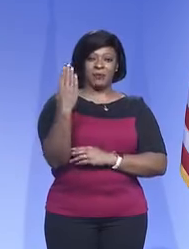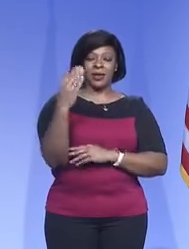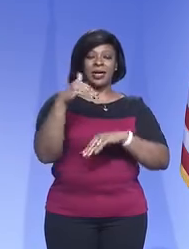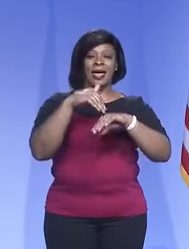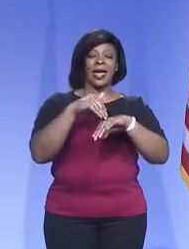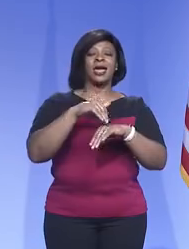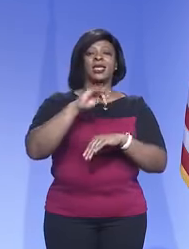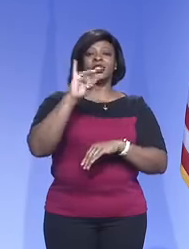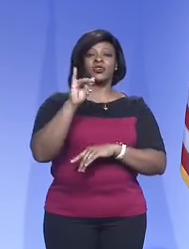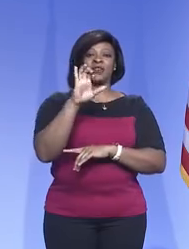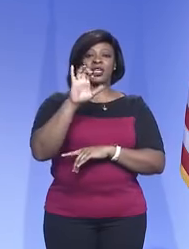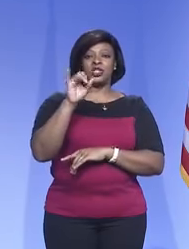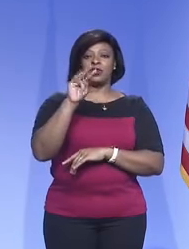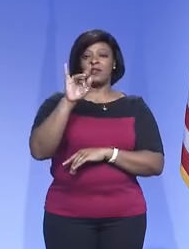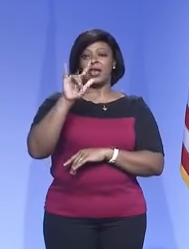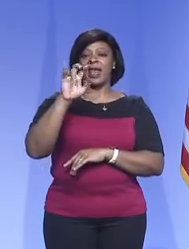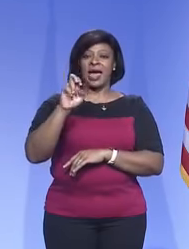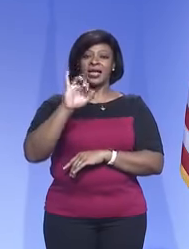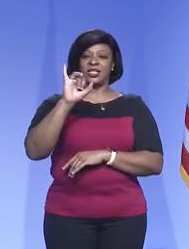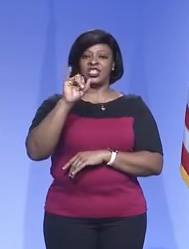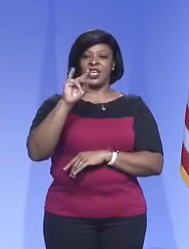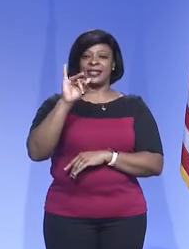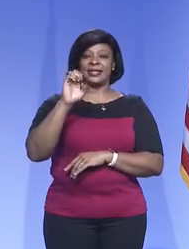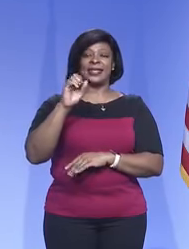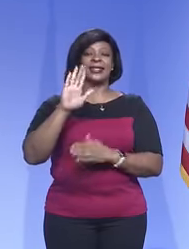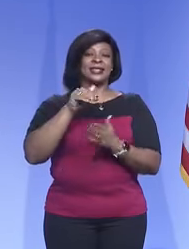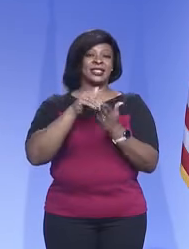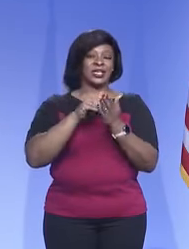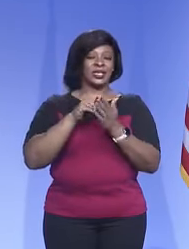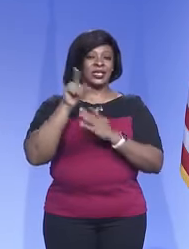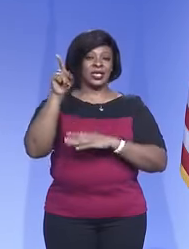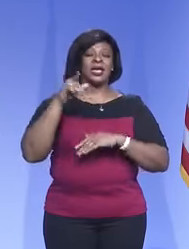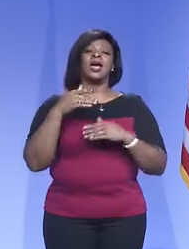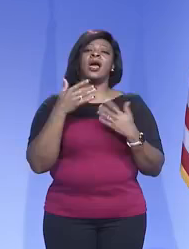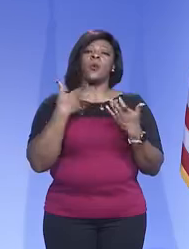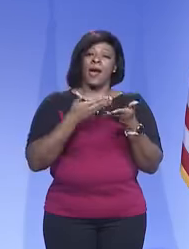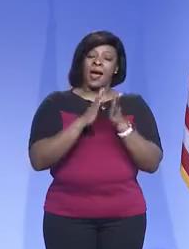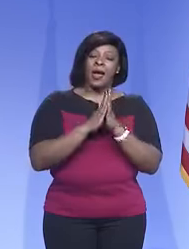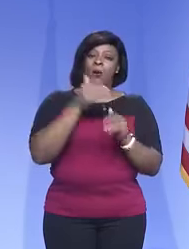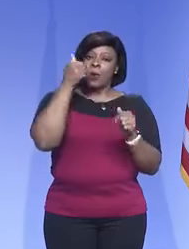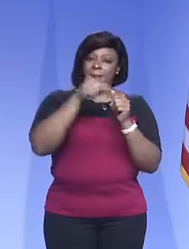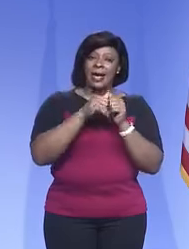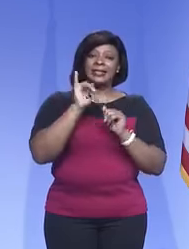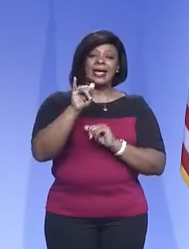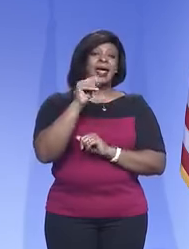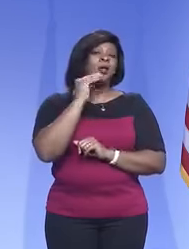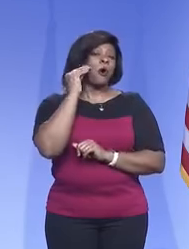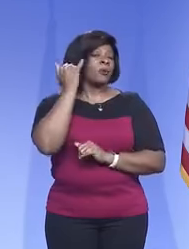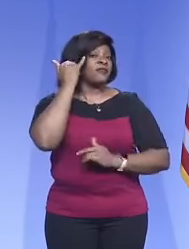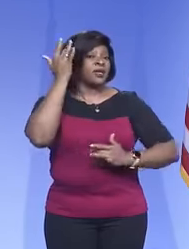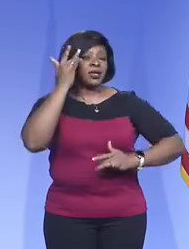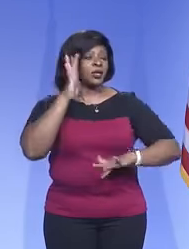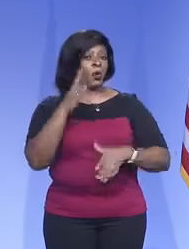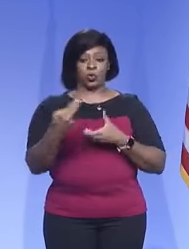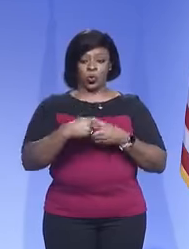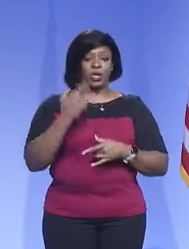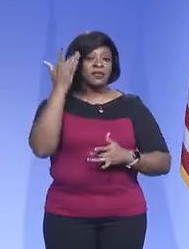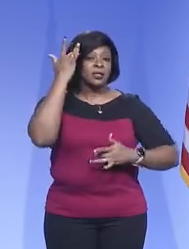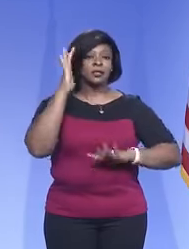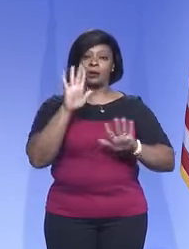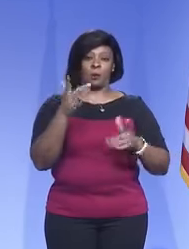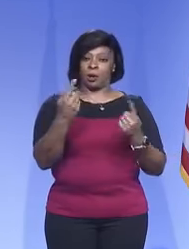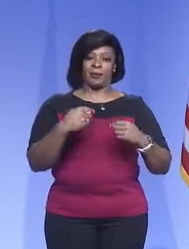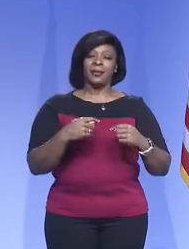the Juvenile Justice Center. What we would also ask is that you remember to stay home if you're ill, so don't join us if you're